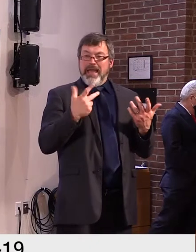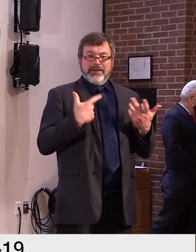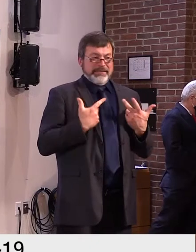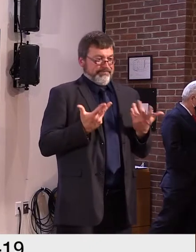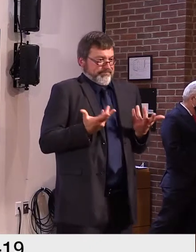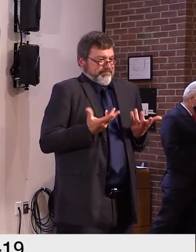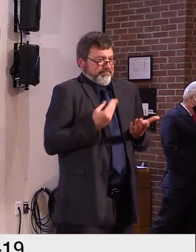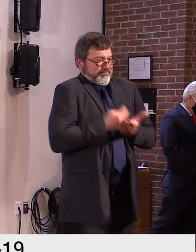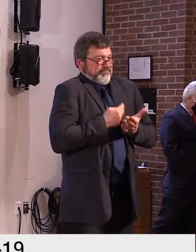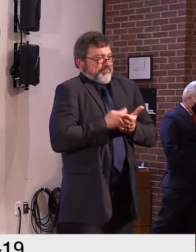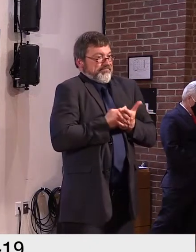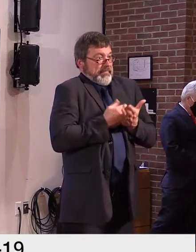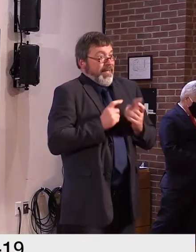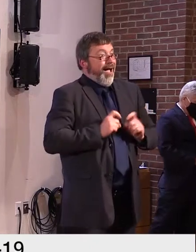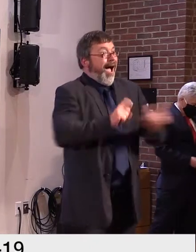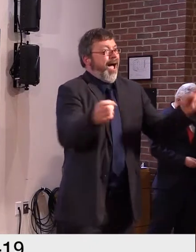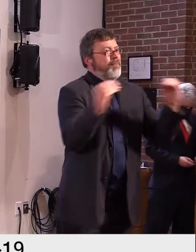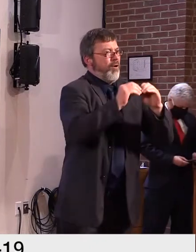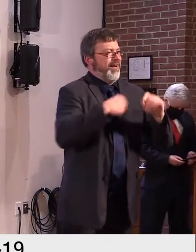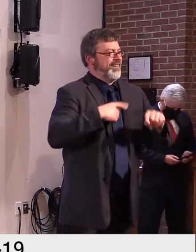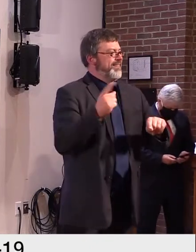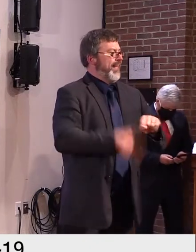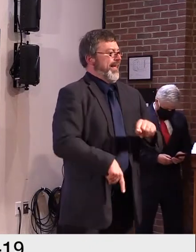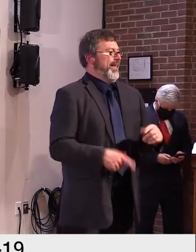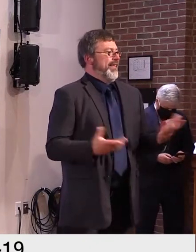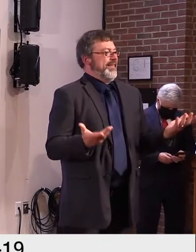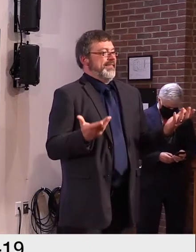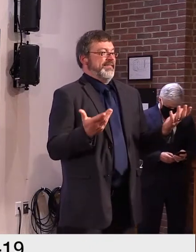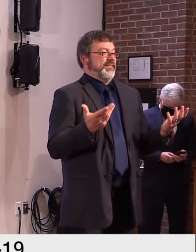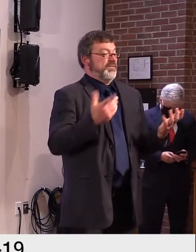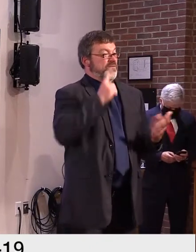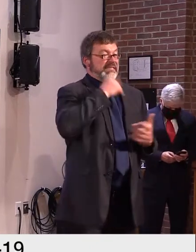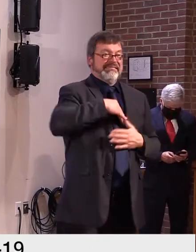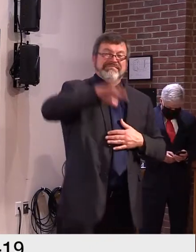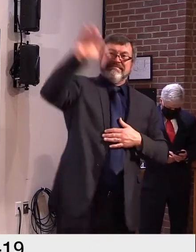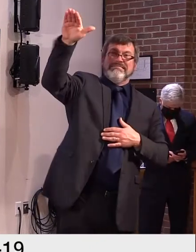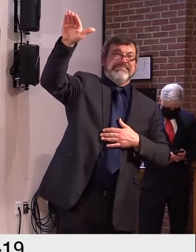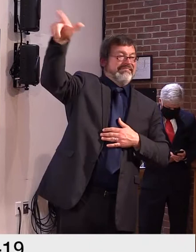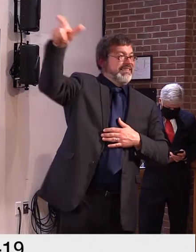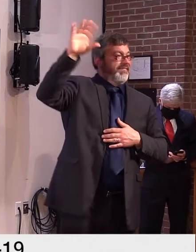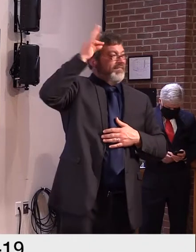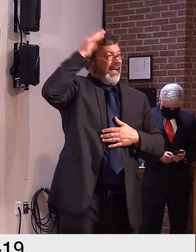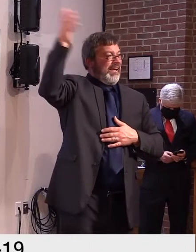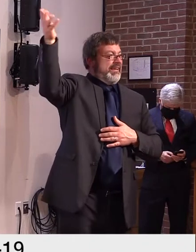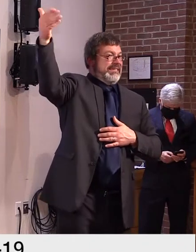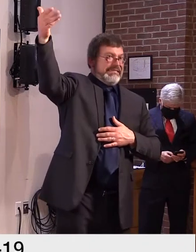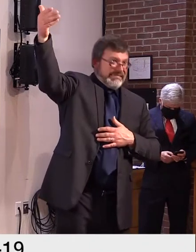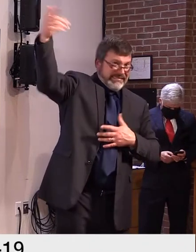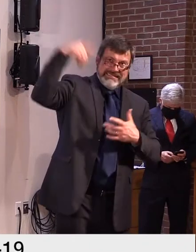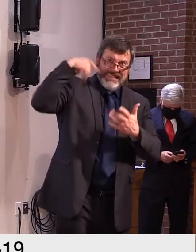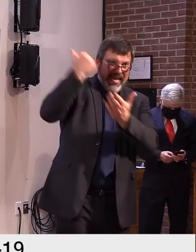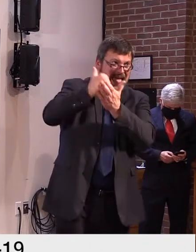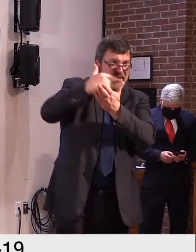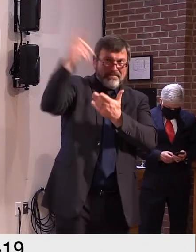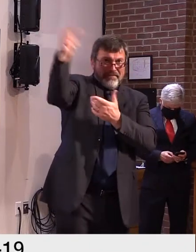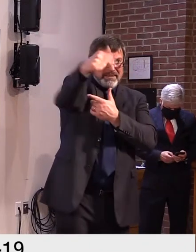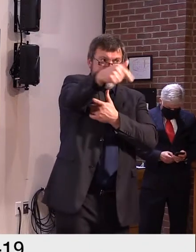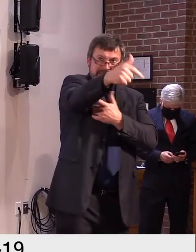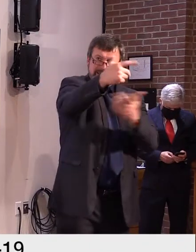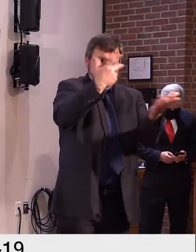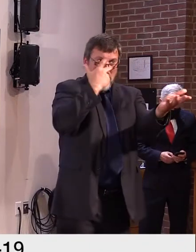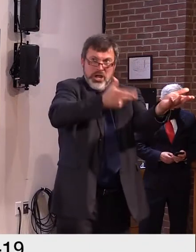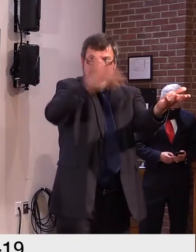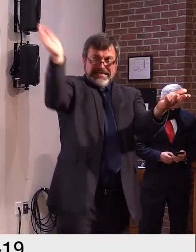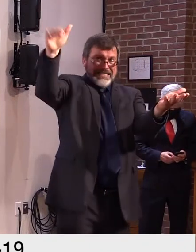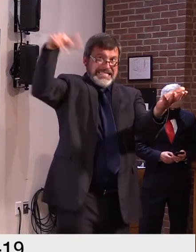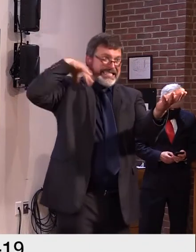how the federal stimulus package rolls out in the end and whether there'll be additional benefits through that package. Thank you so